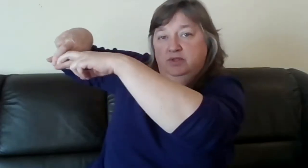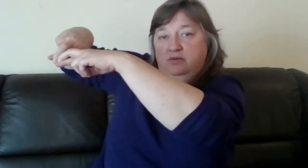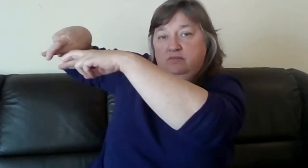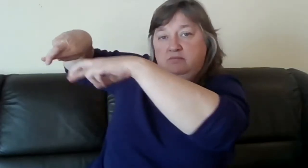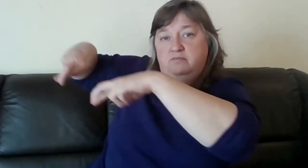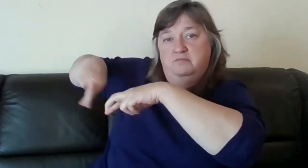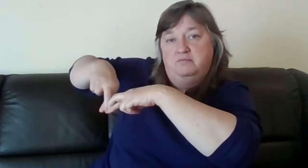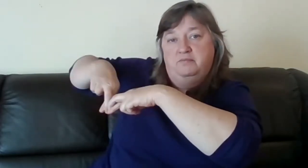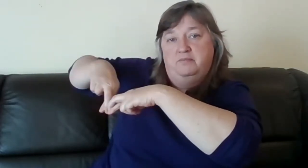So,